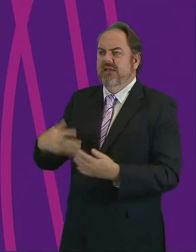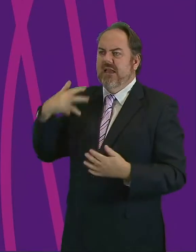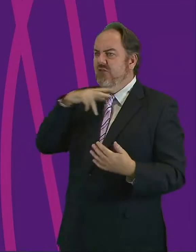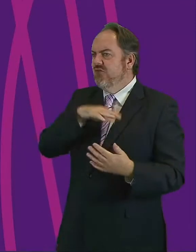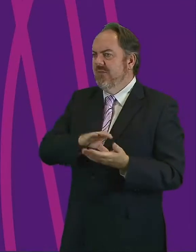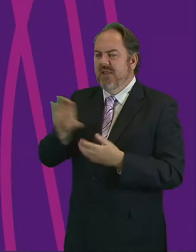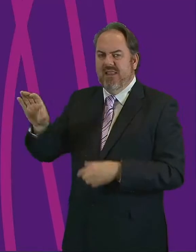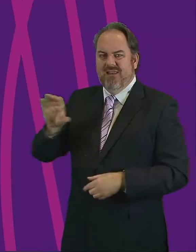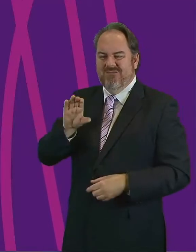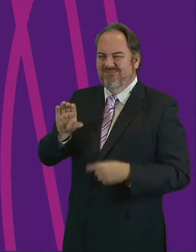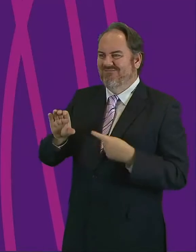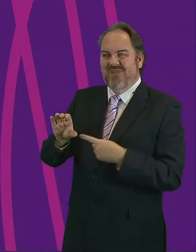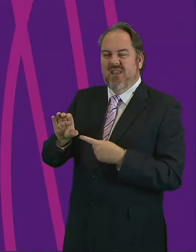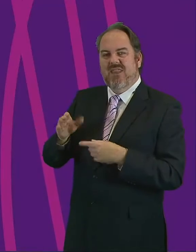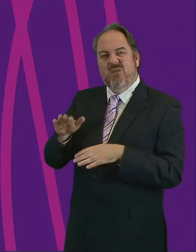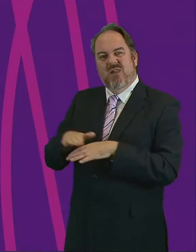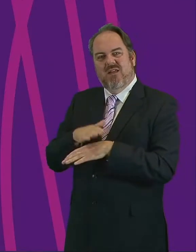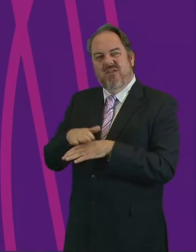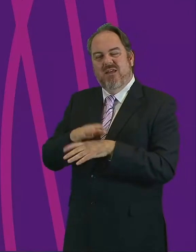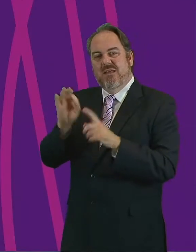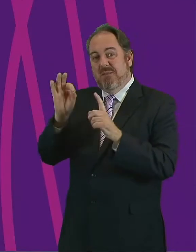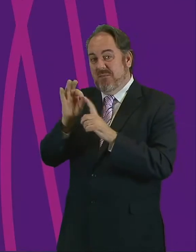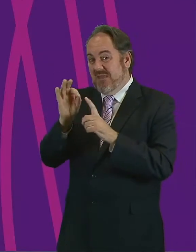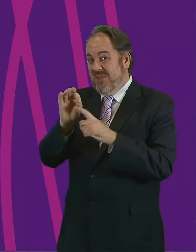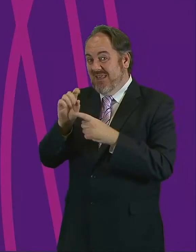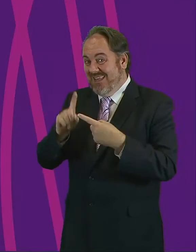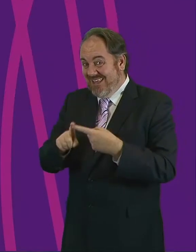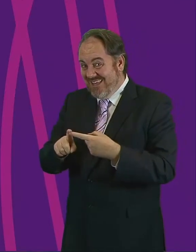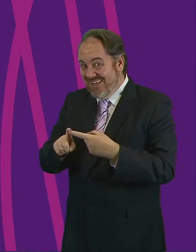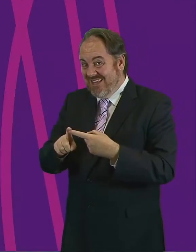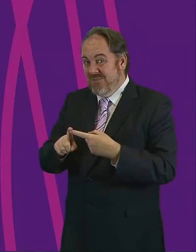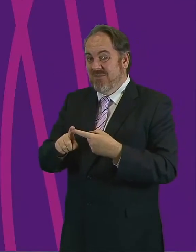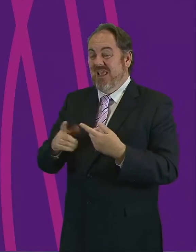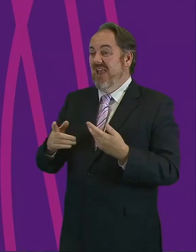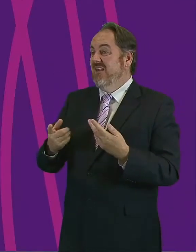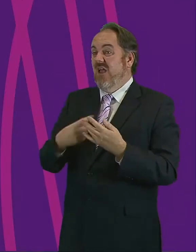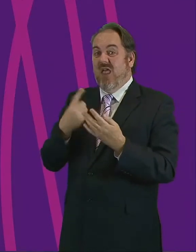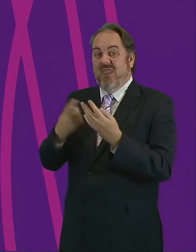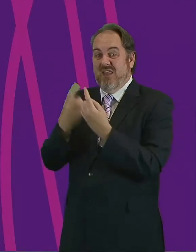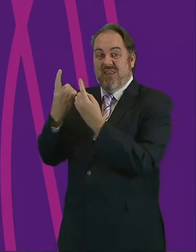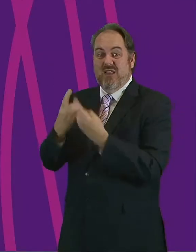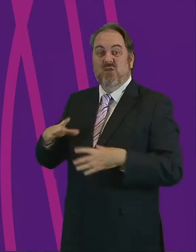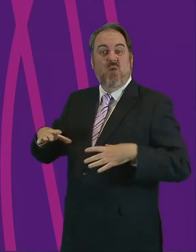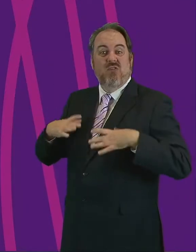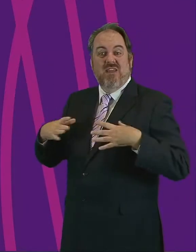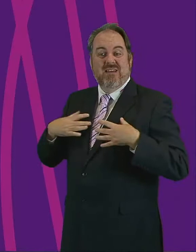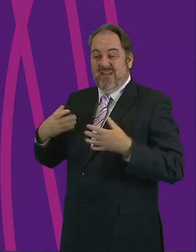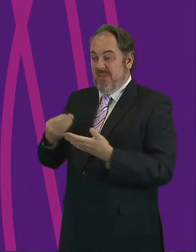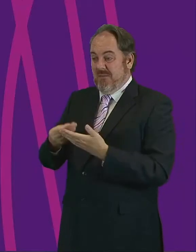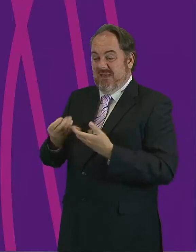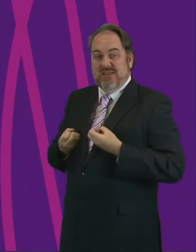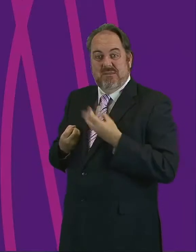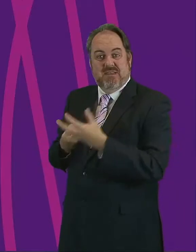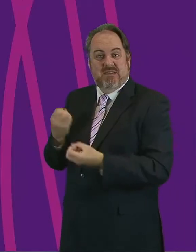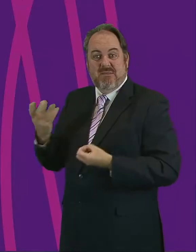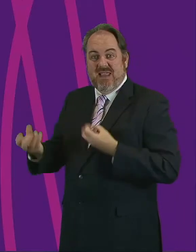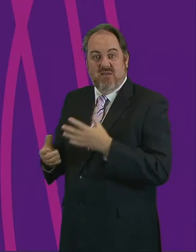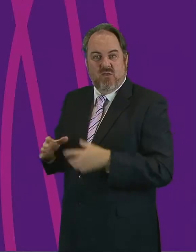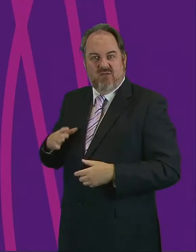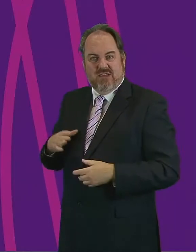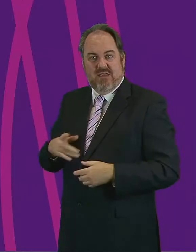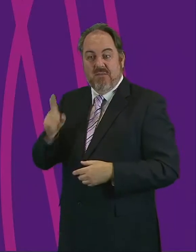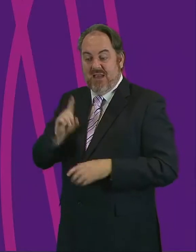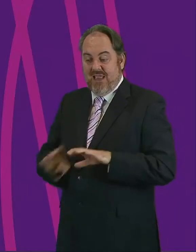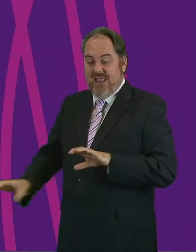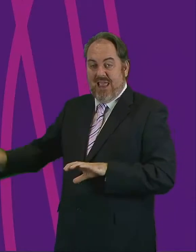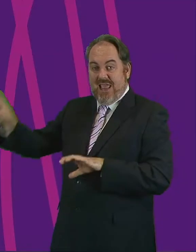is largely for PPE and funding announcements that have already been made. In terms of additional resource that are